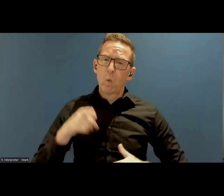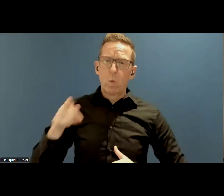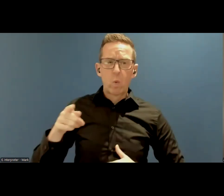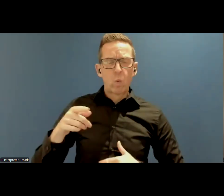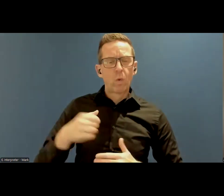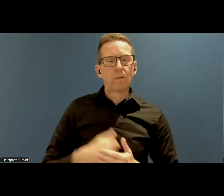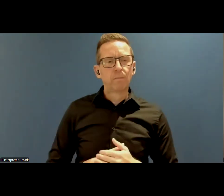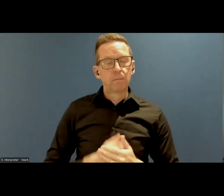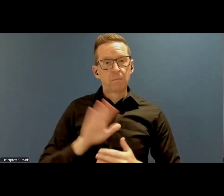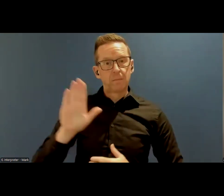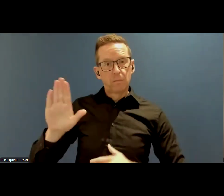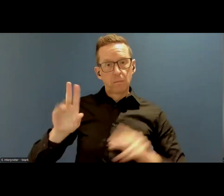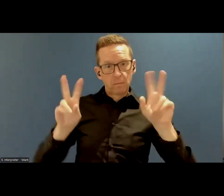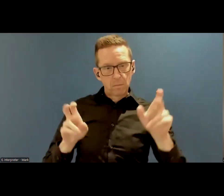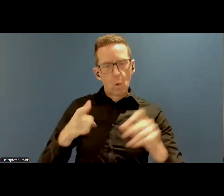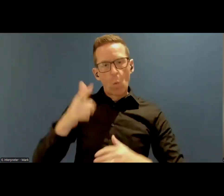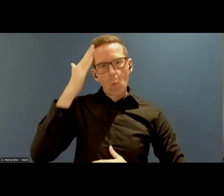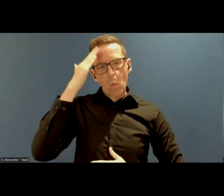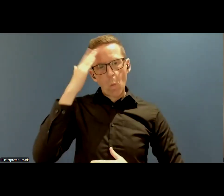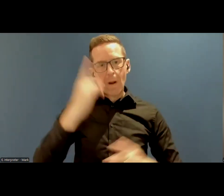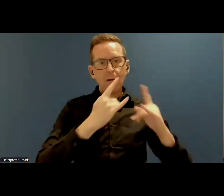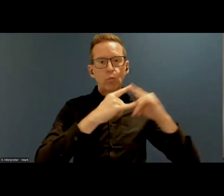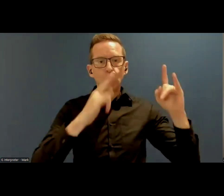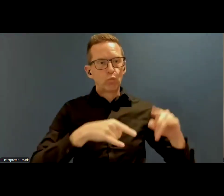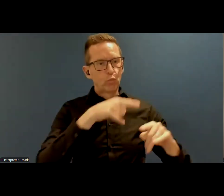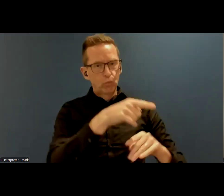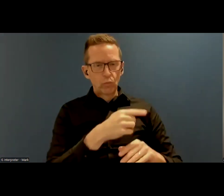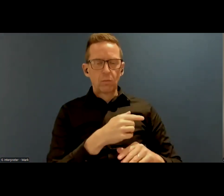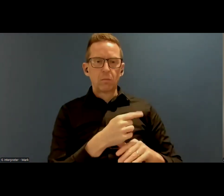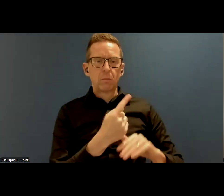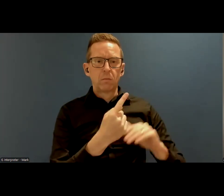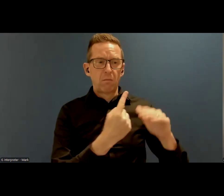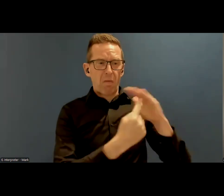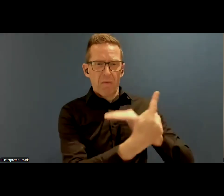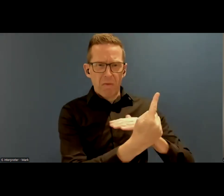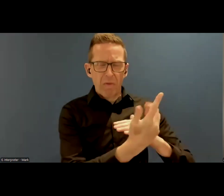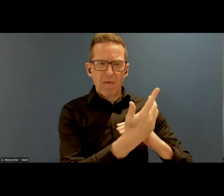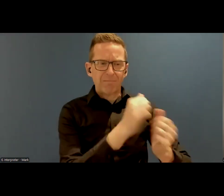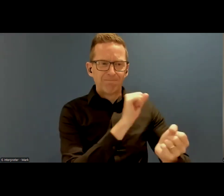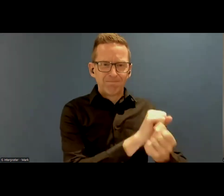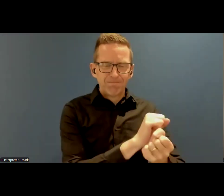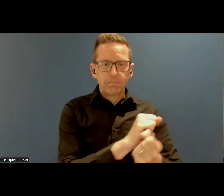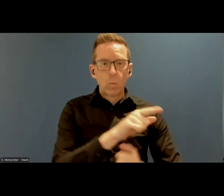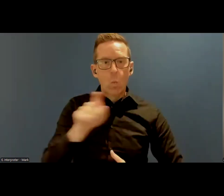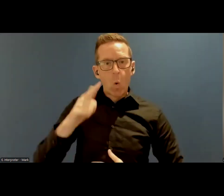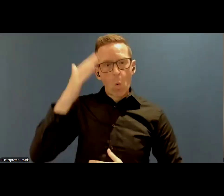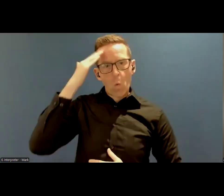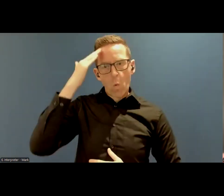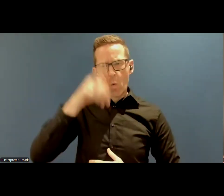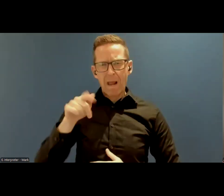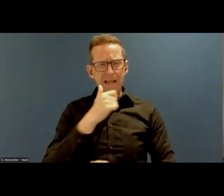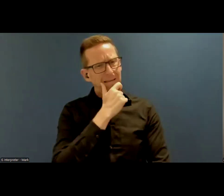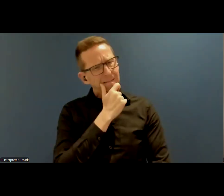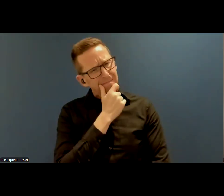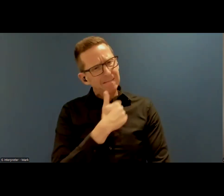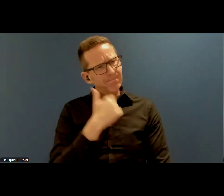if deinstitutionalization, if you're in the audience and it's something which is you're just trying to understand it. Samuel has done a